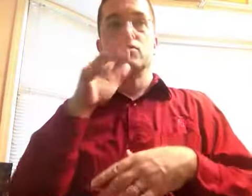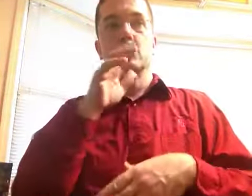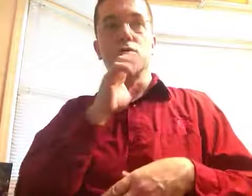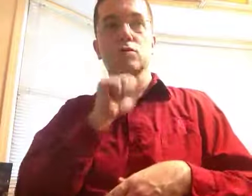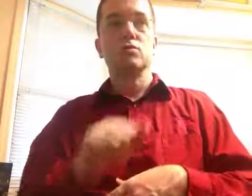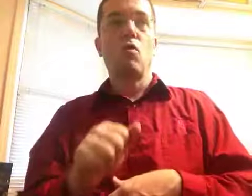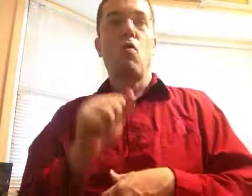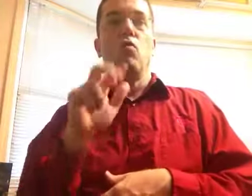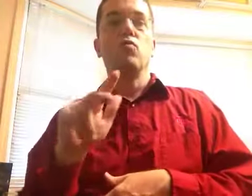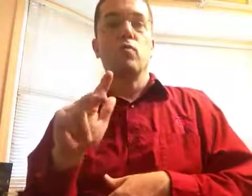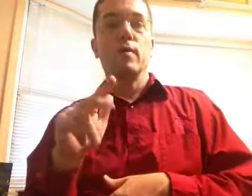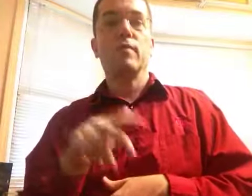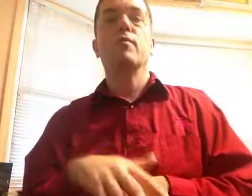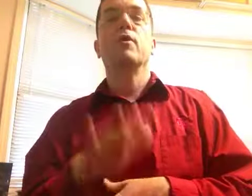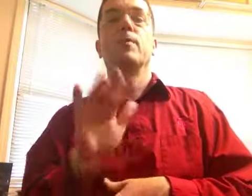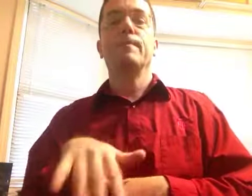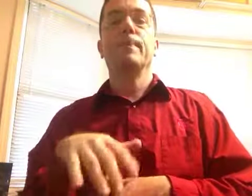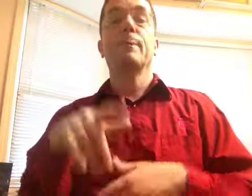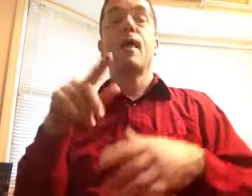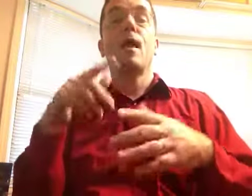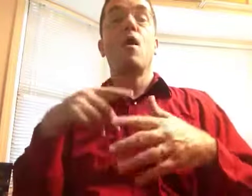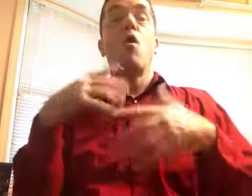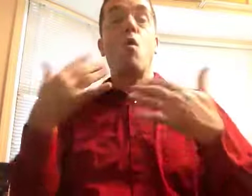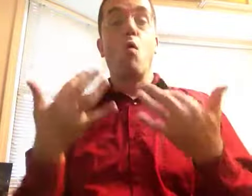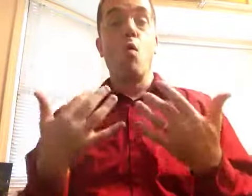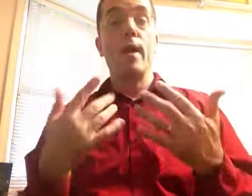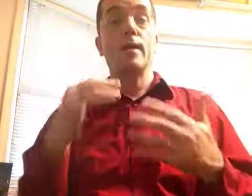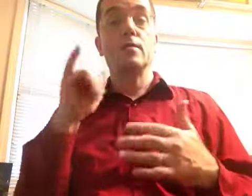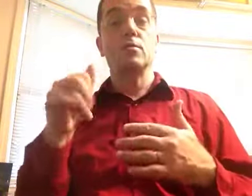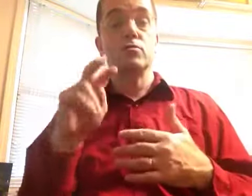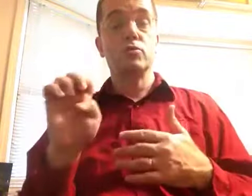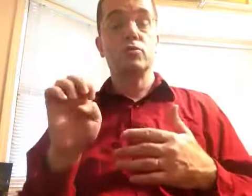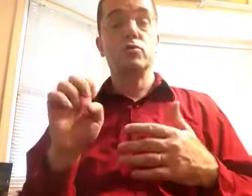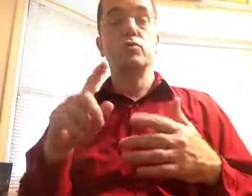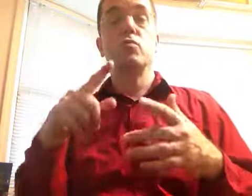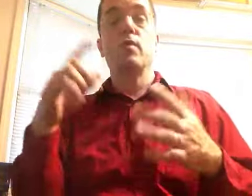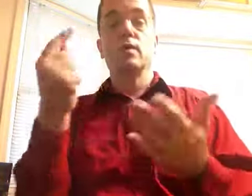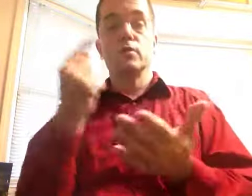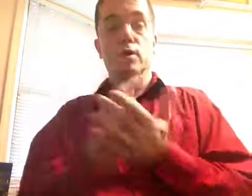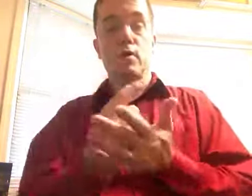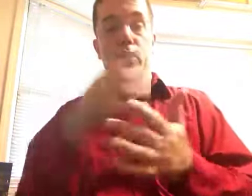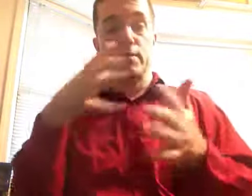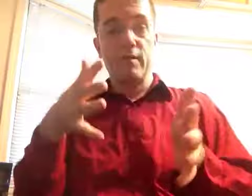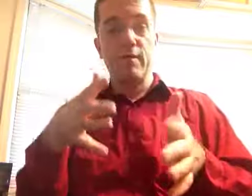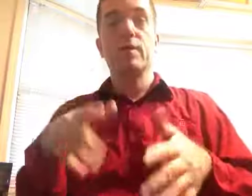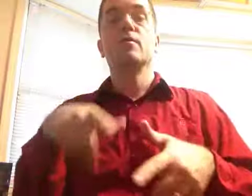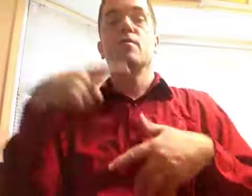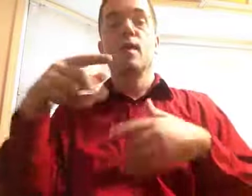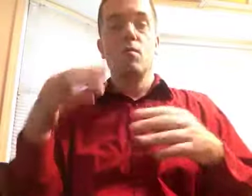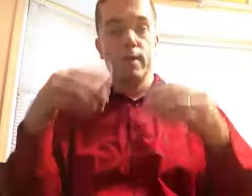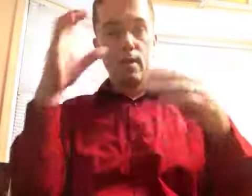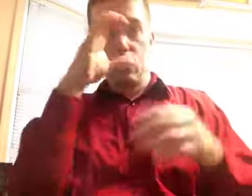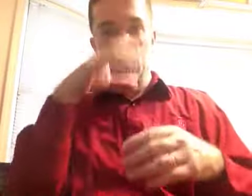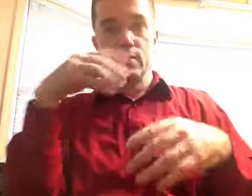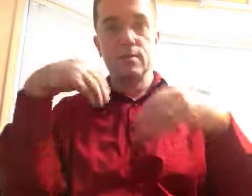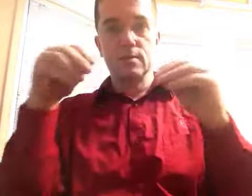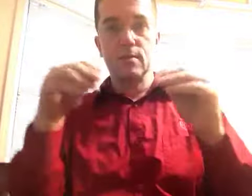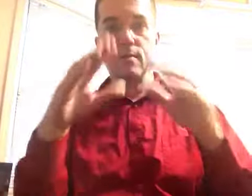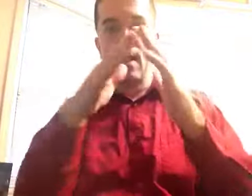the house at that point. So yeah, that makes sense. Yeah. I think if you like the house, you keep